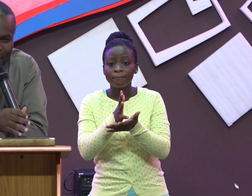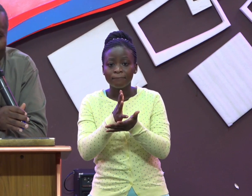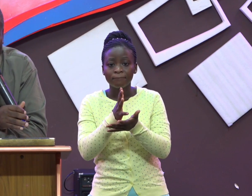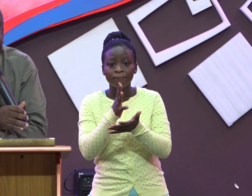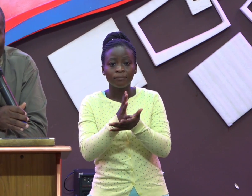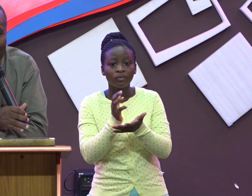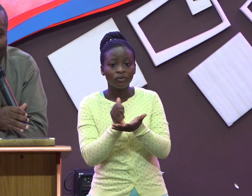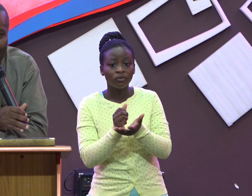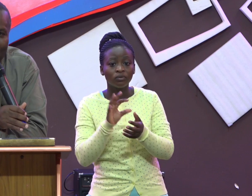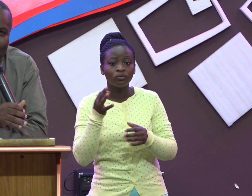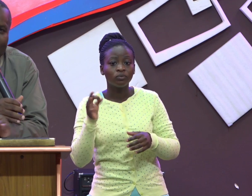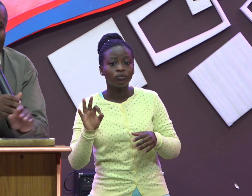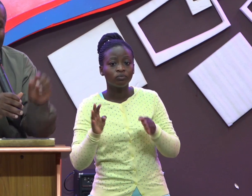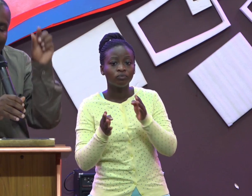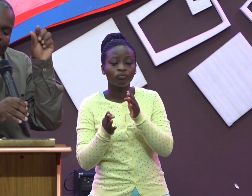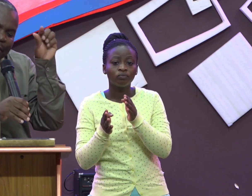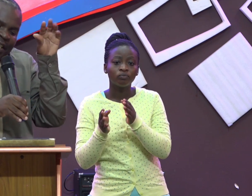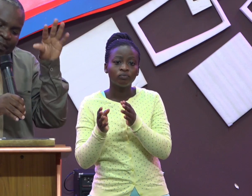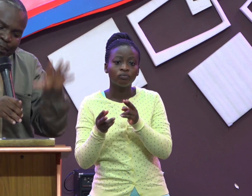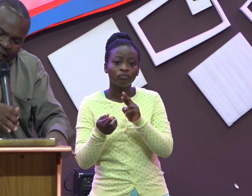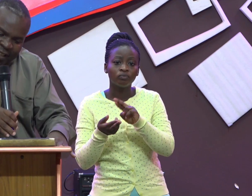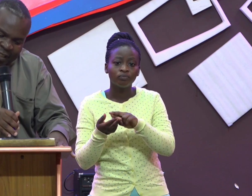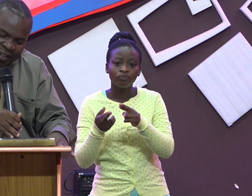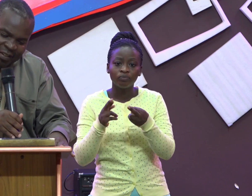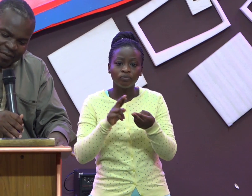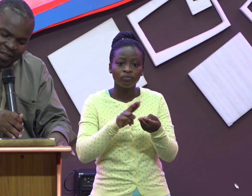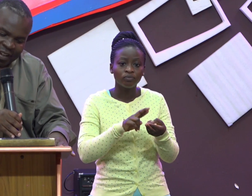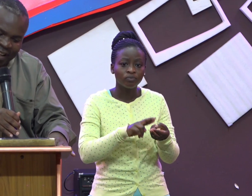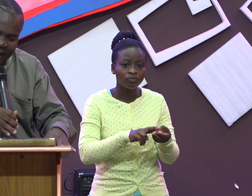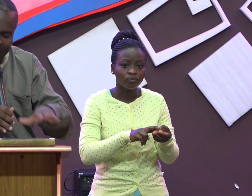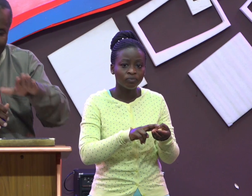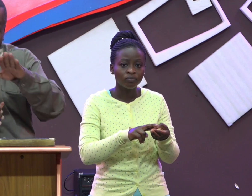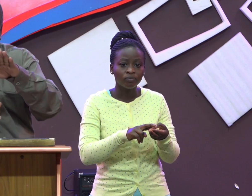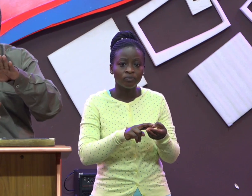cooperation between a developed spirit